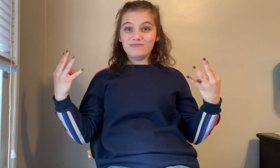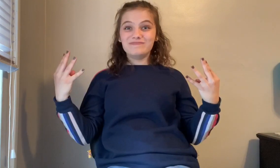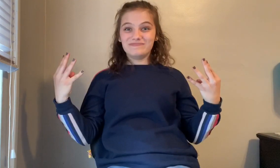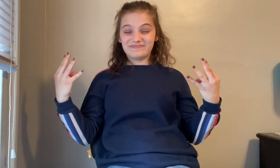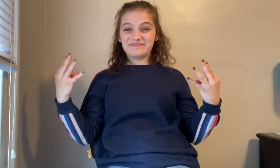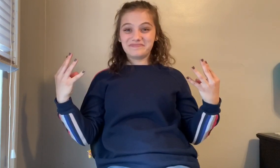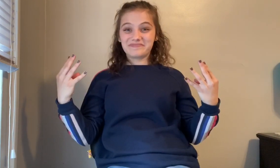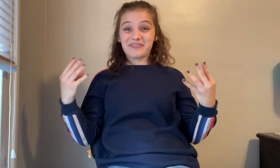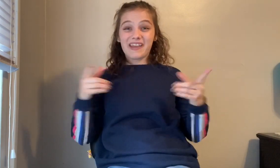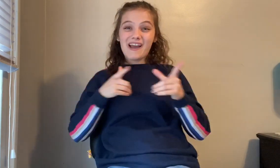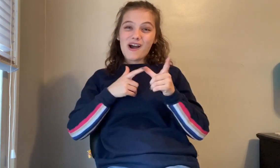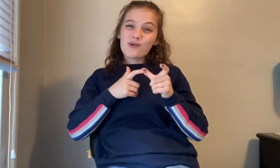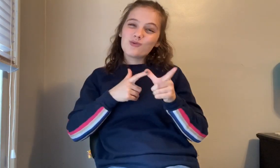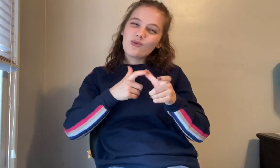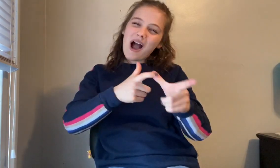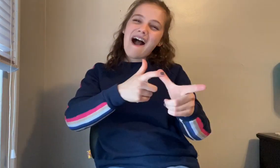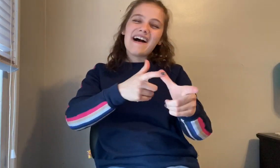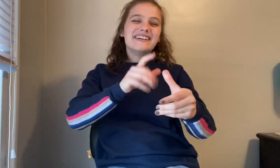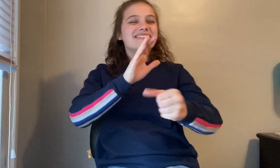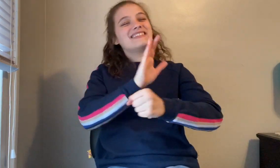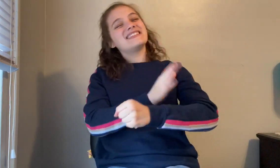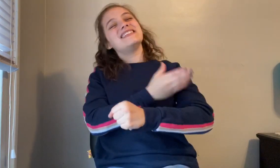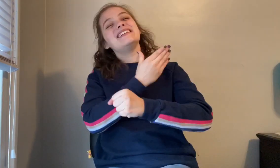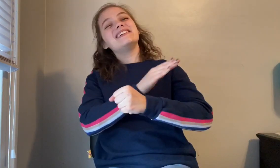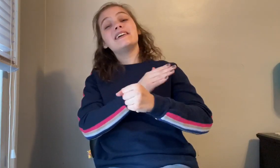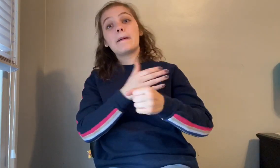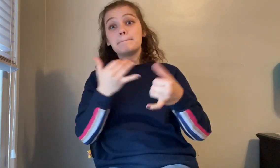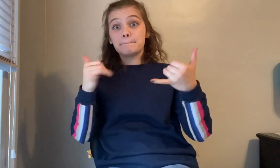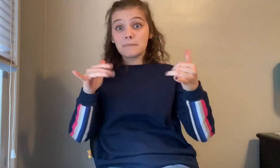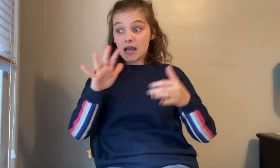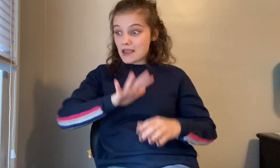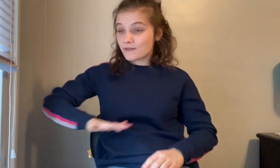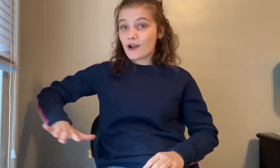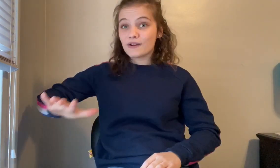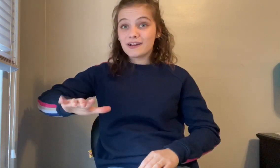Run, sing, playground swing.